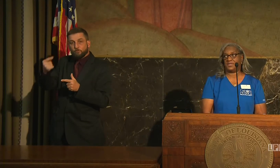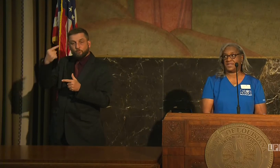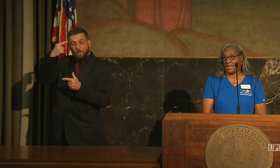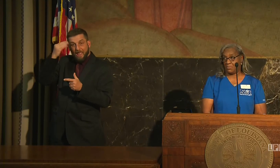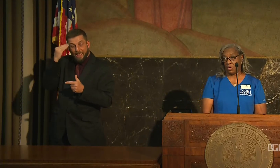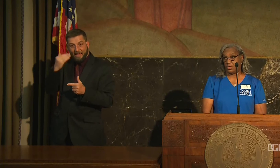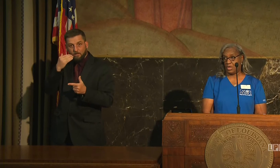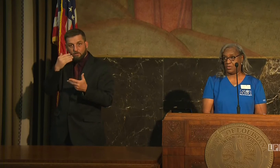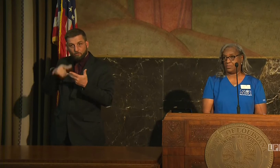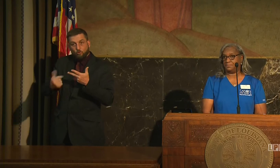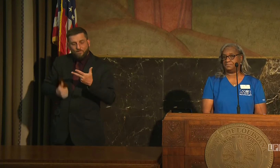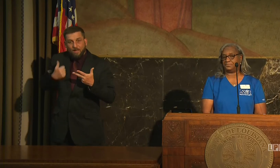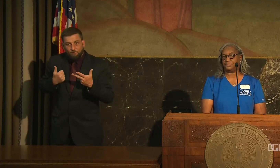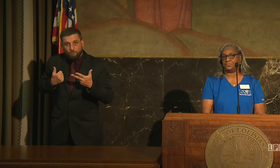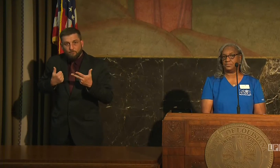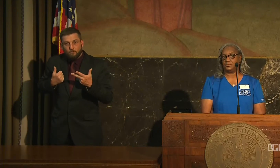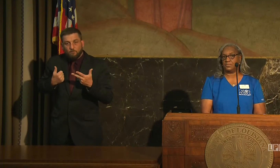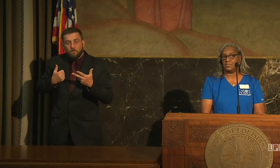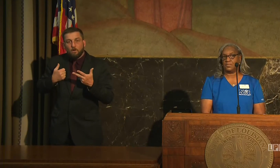a virus that I brought home.